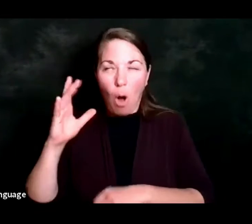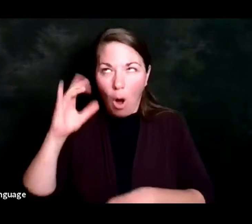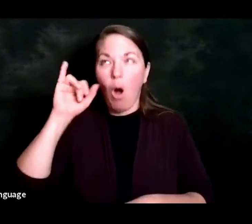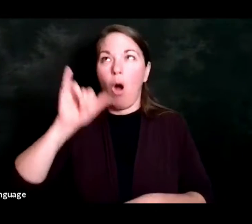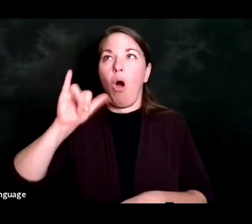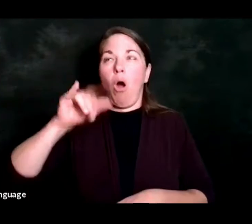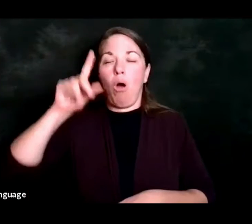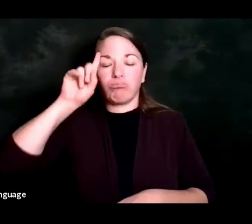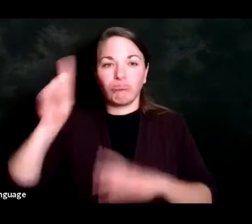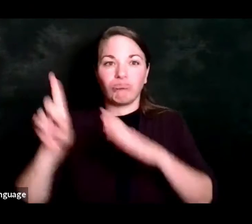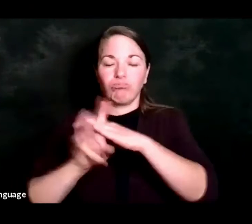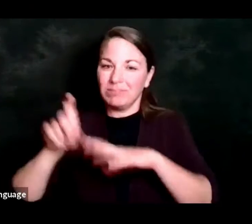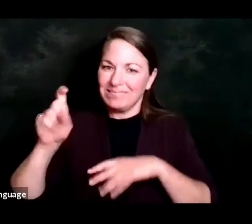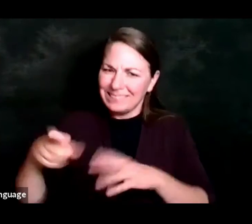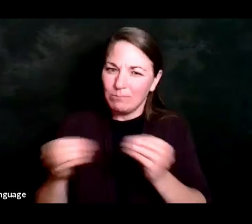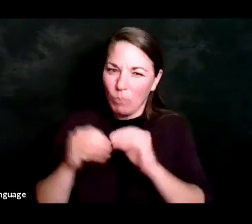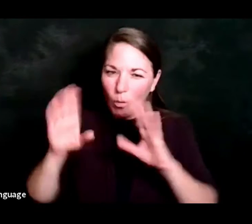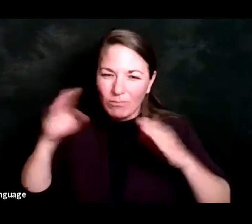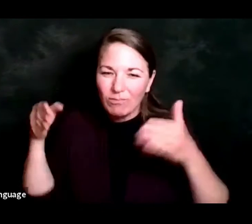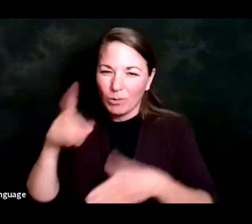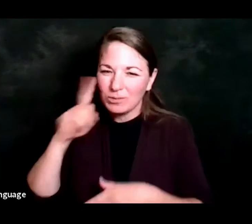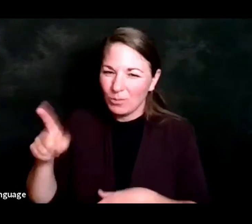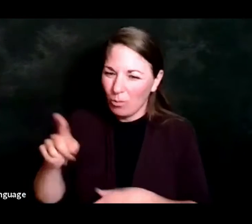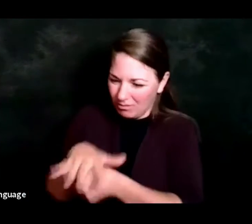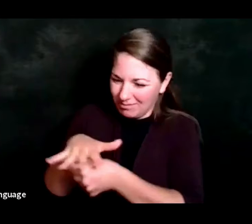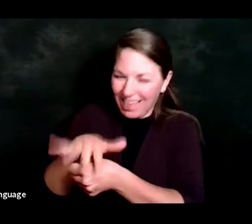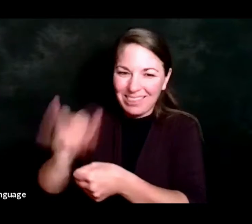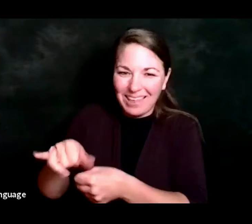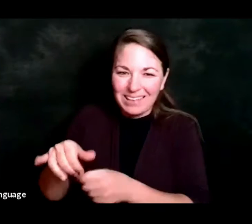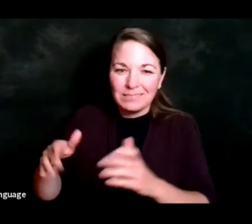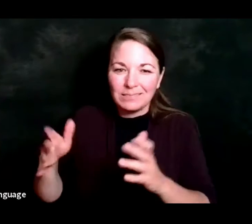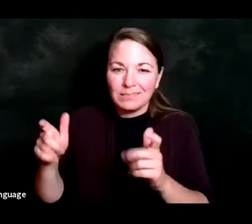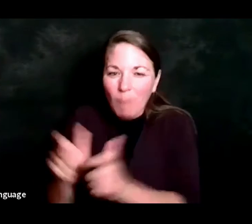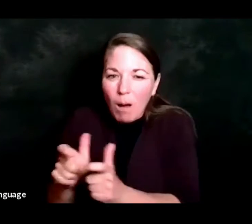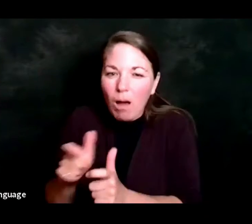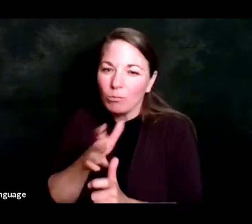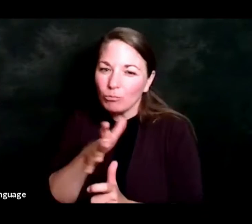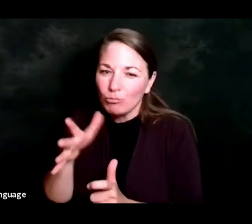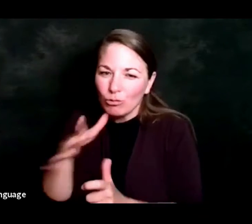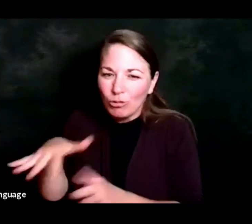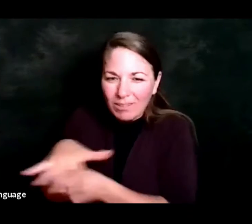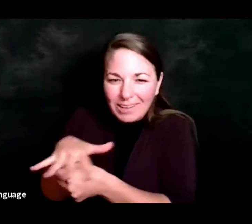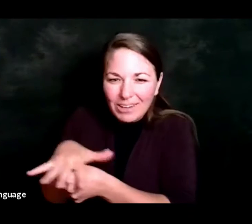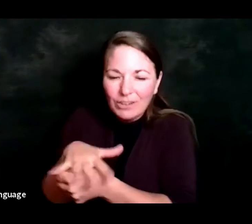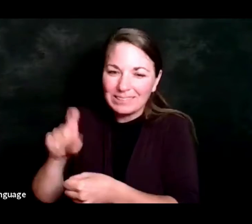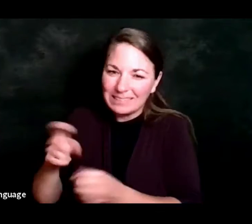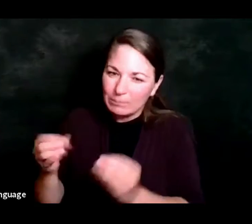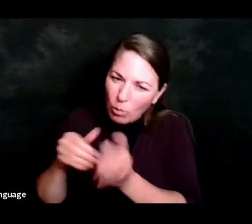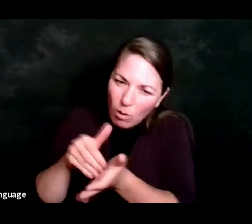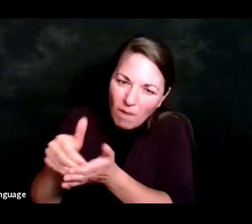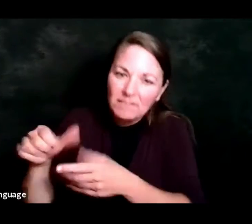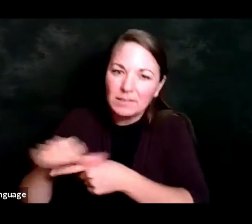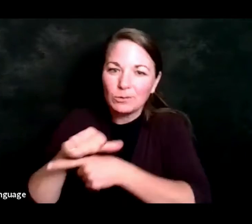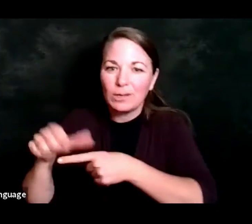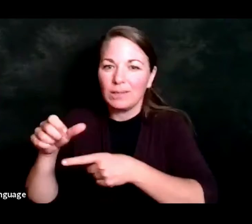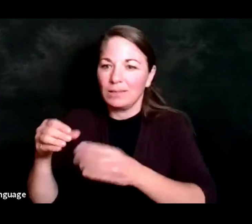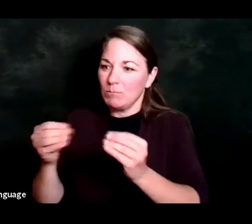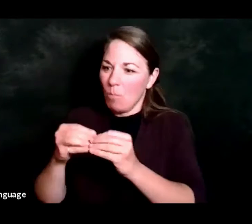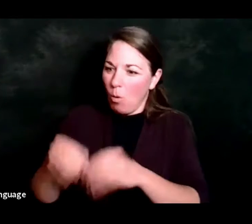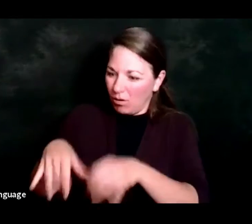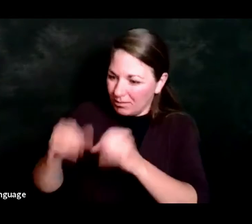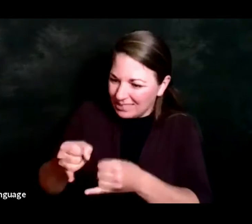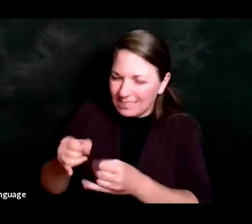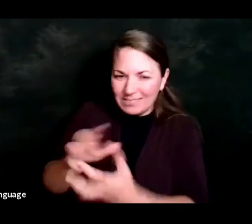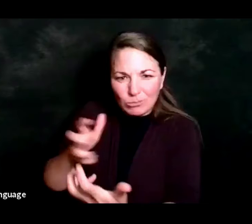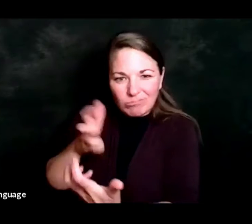SANE programs who were rural, small, or both needed trainings with more frequency, individualization, and focus than I